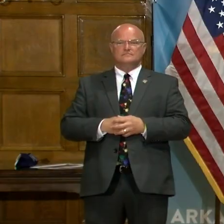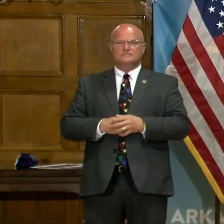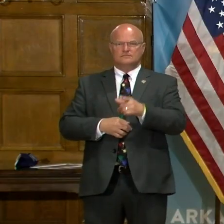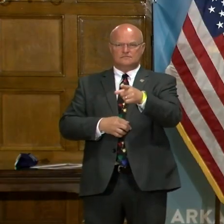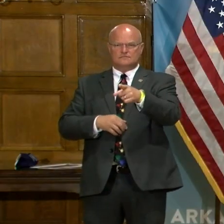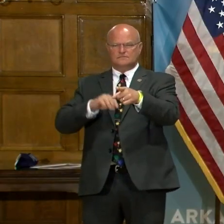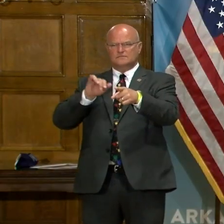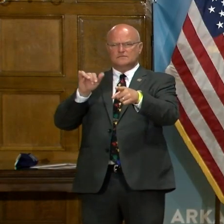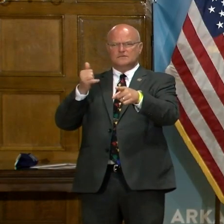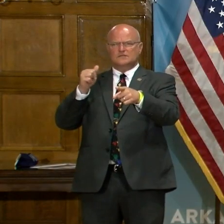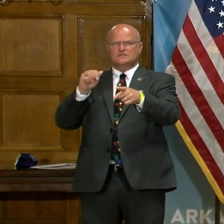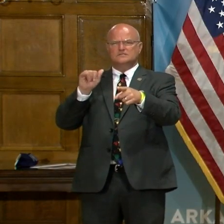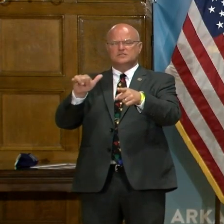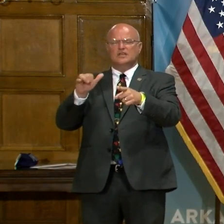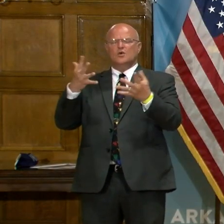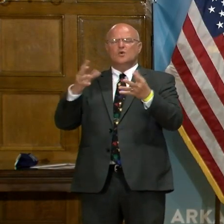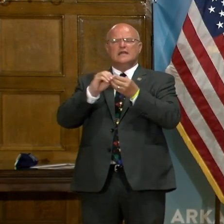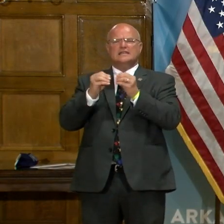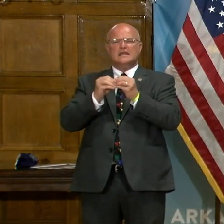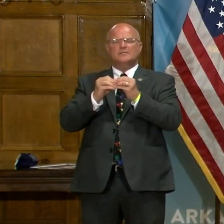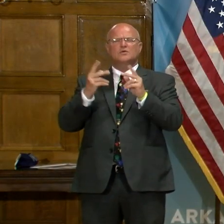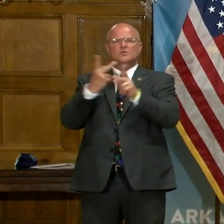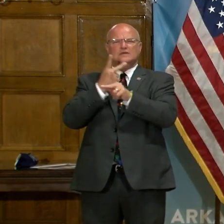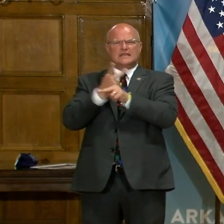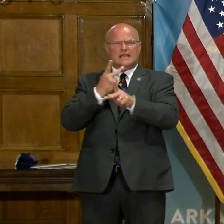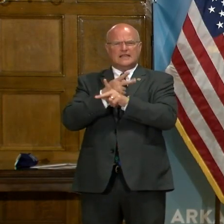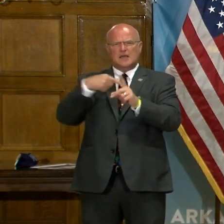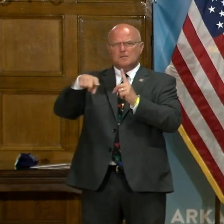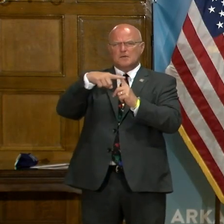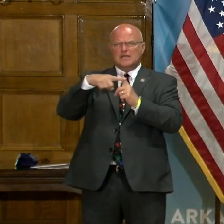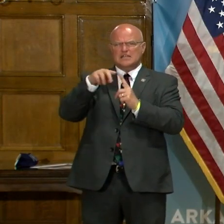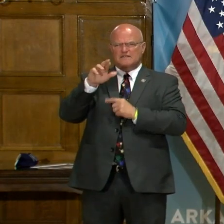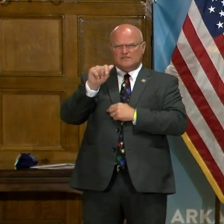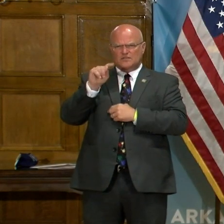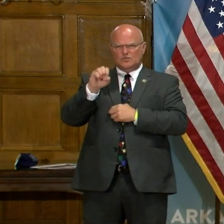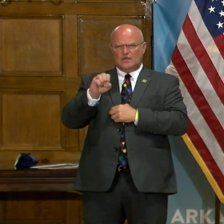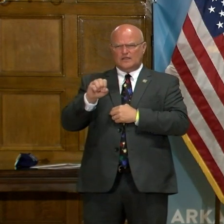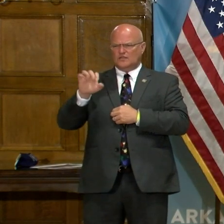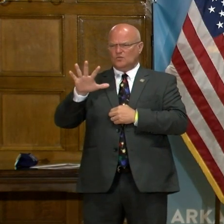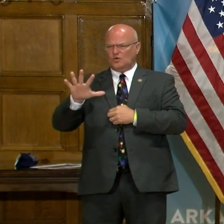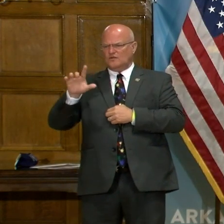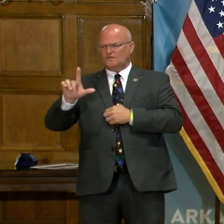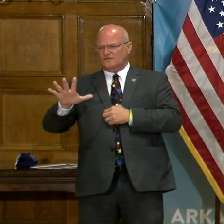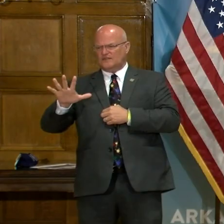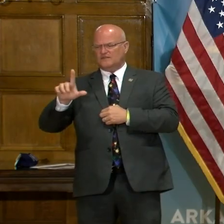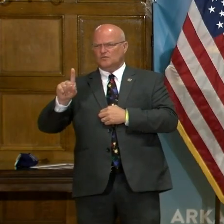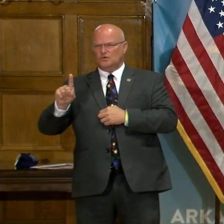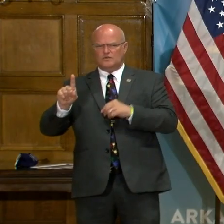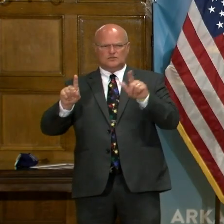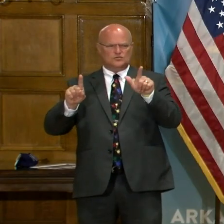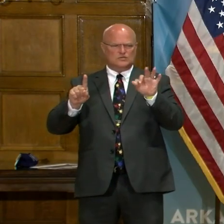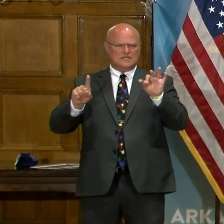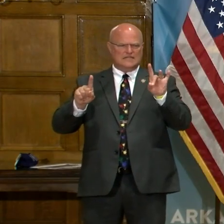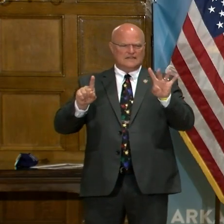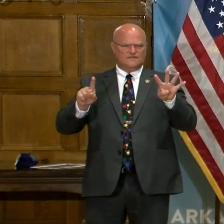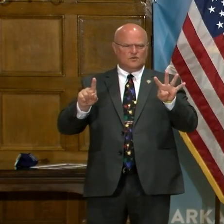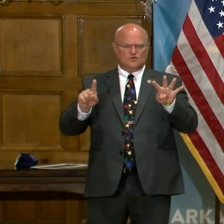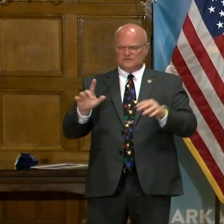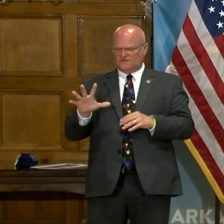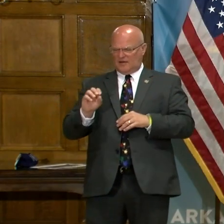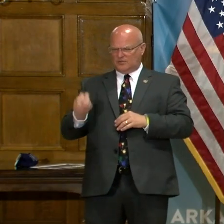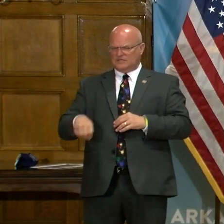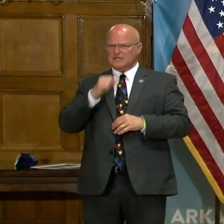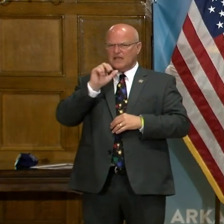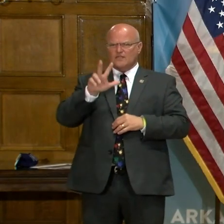Yes, Jay? What numbers are we using to calculate the positivity rate? Because, putting the 151 into the 2984, it comes up as